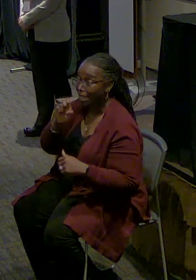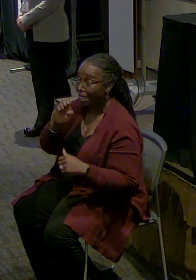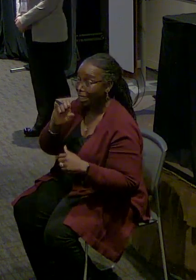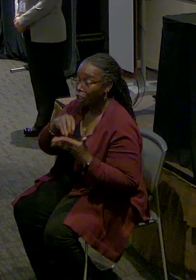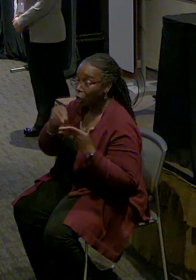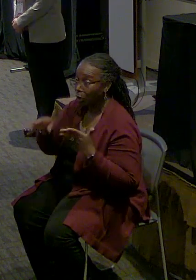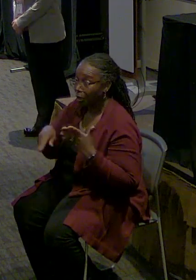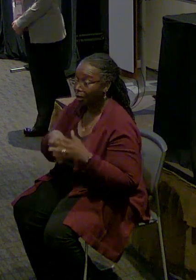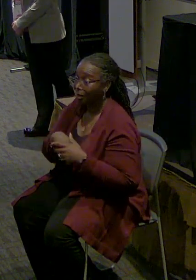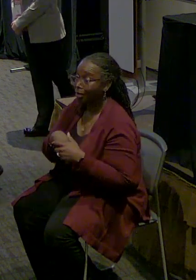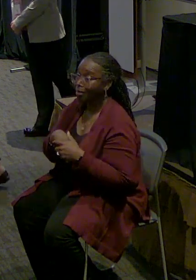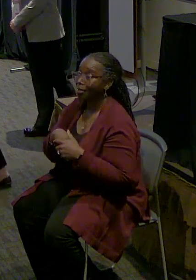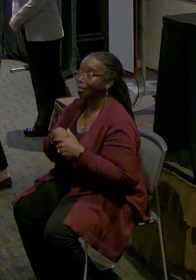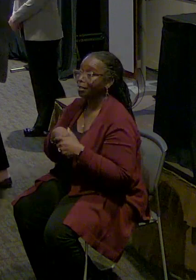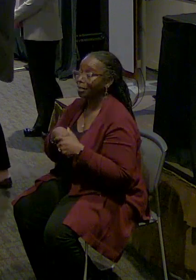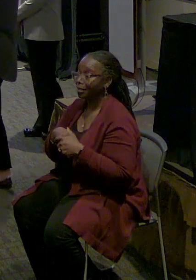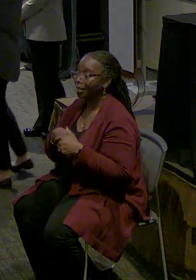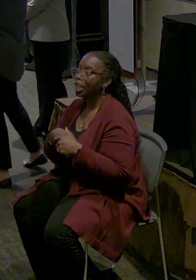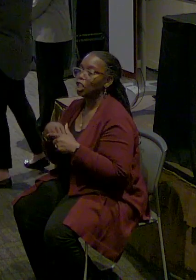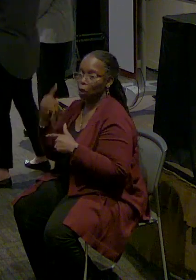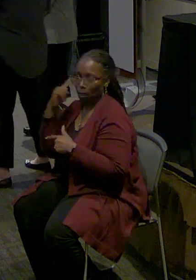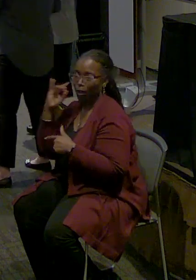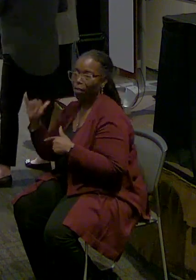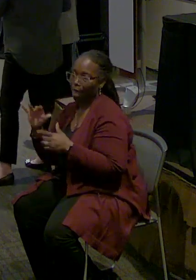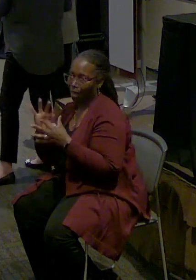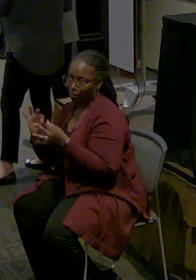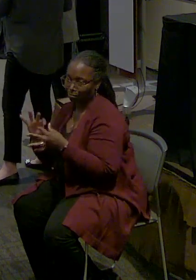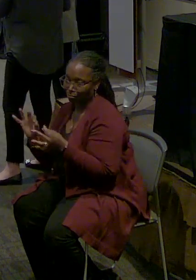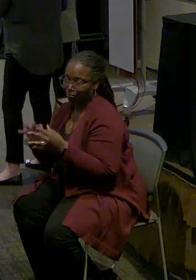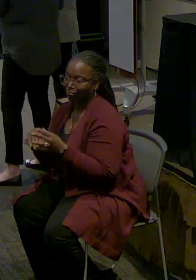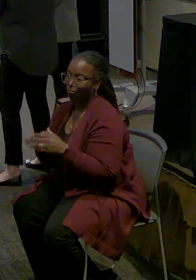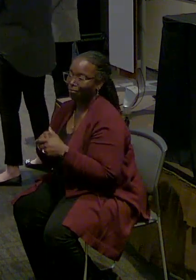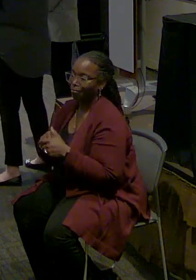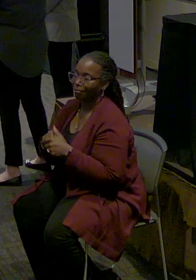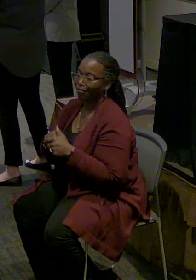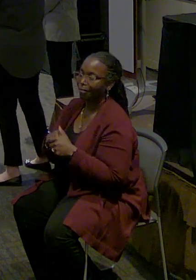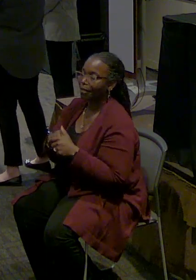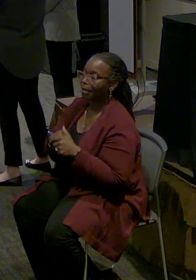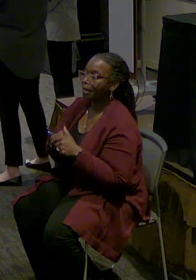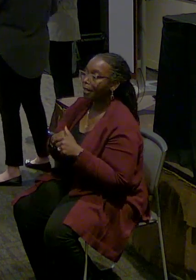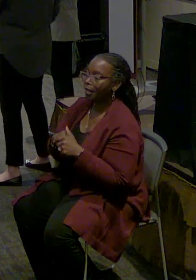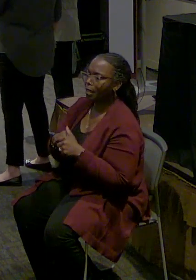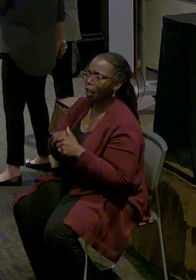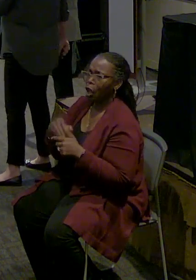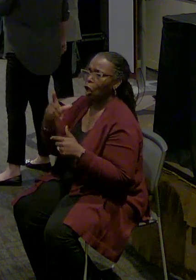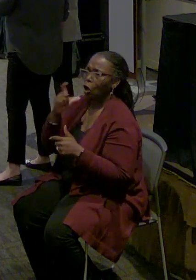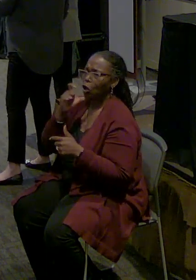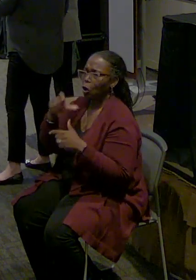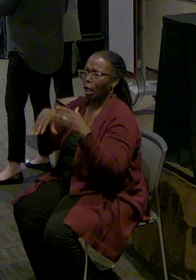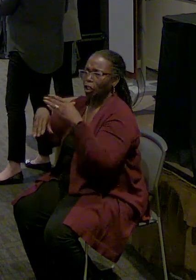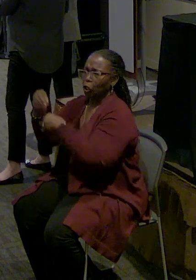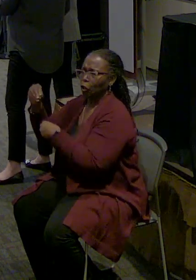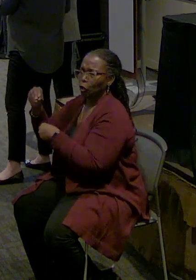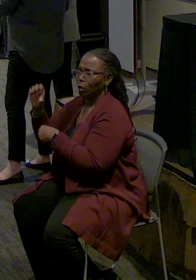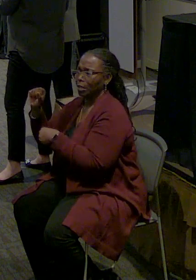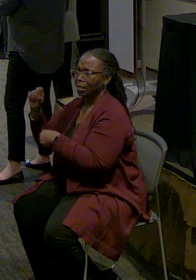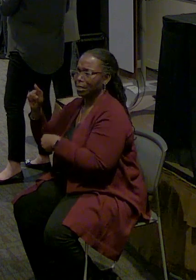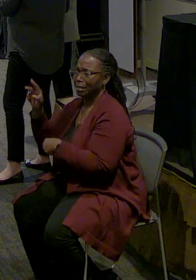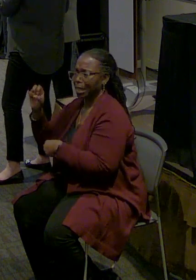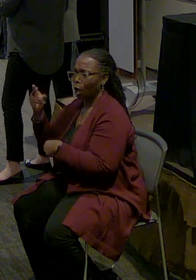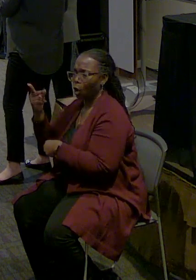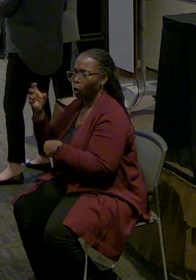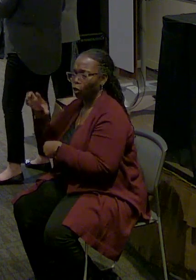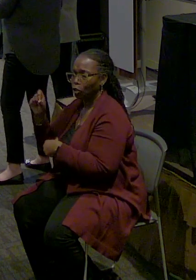students? So you would hear that come back out. And then who are your external stakeholders and the